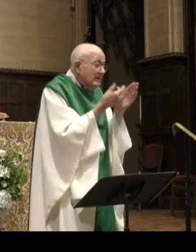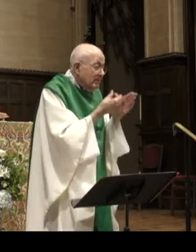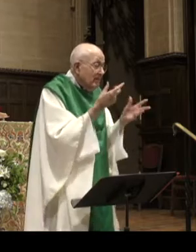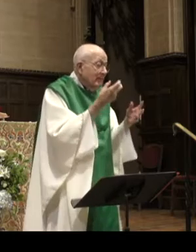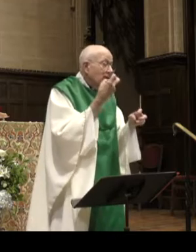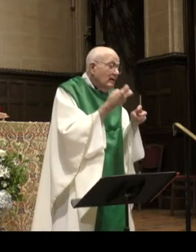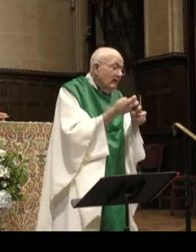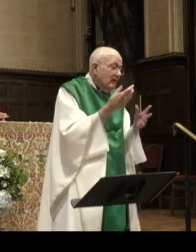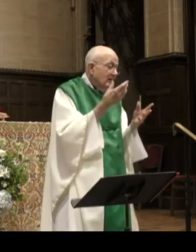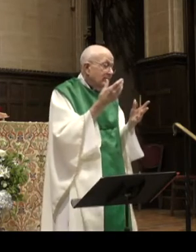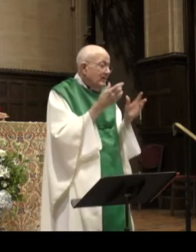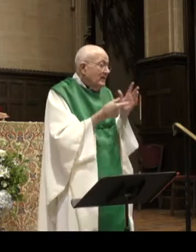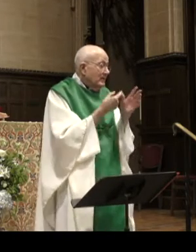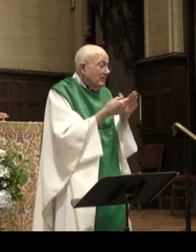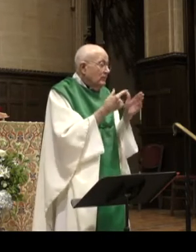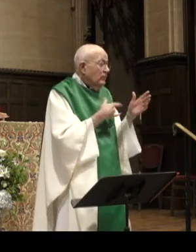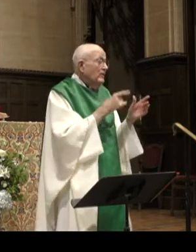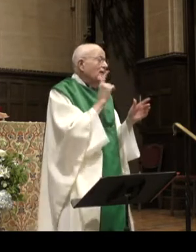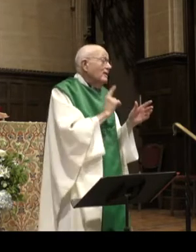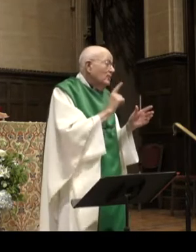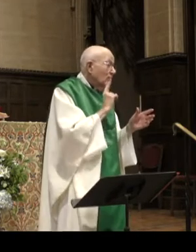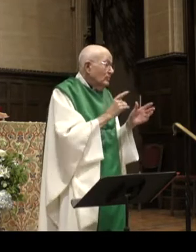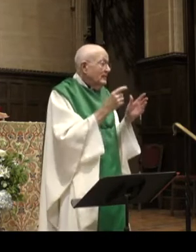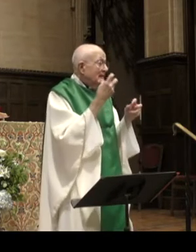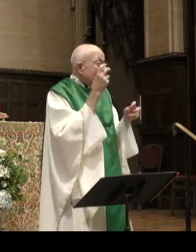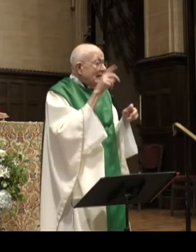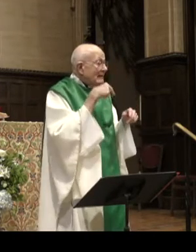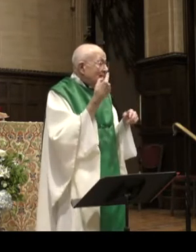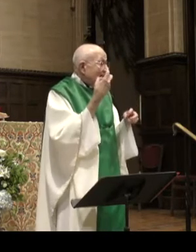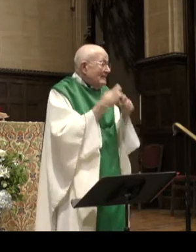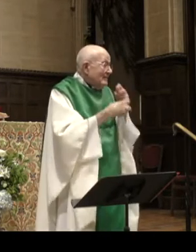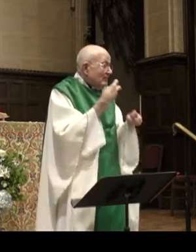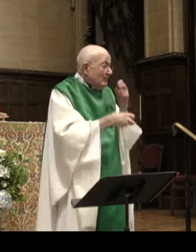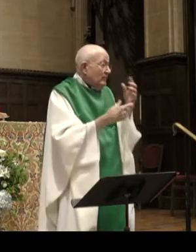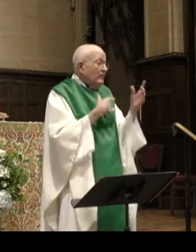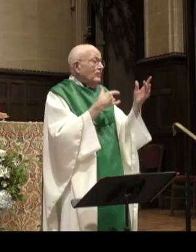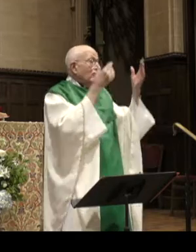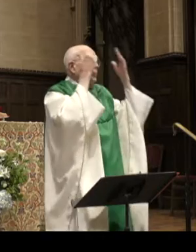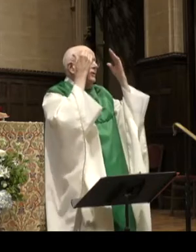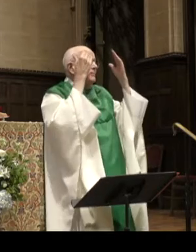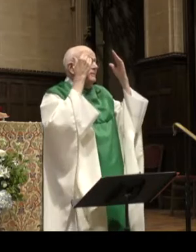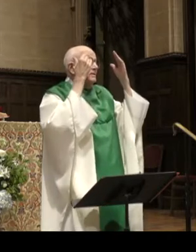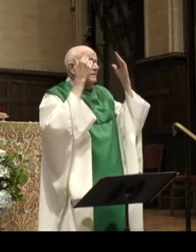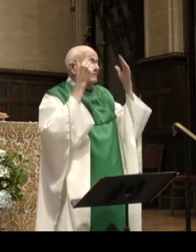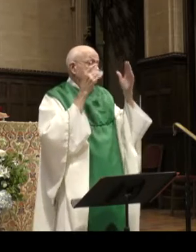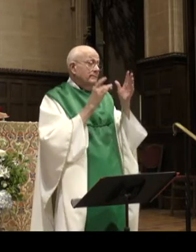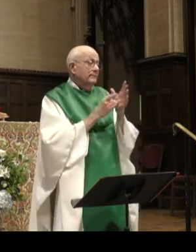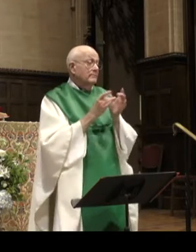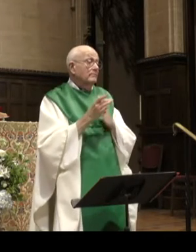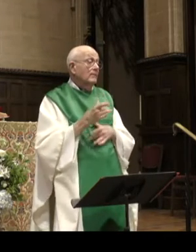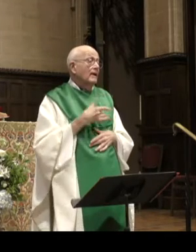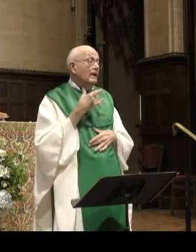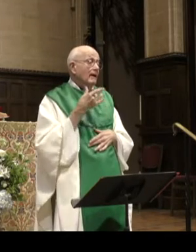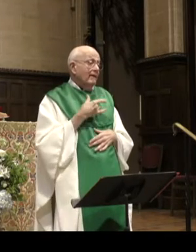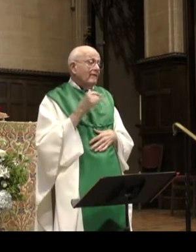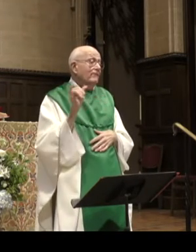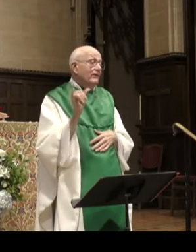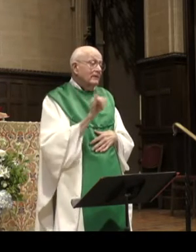Remember that. Sometimes it's difficult. Sometimes it's lonely. You feel overwhelmed. Jesus felt